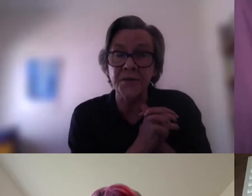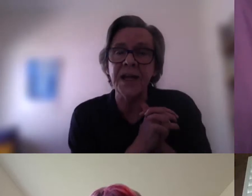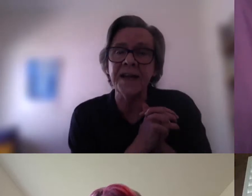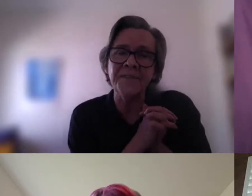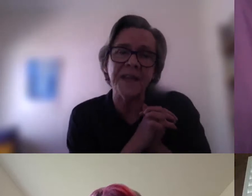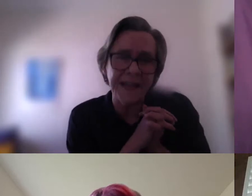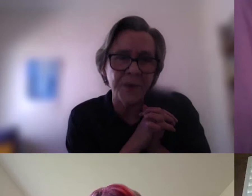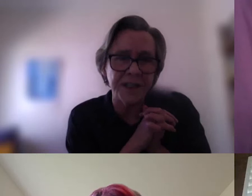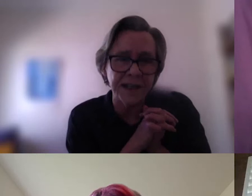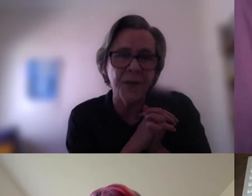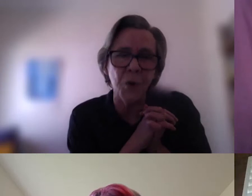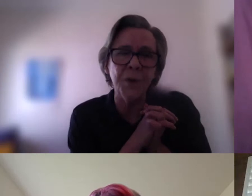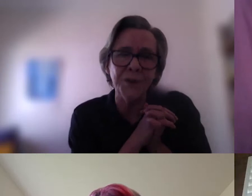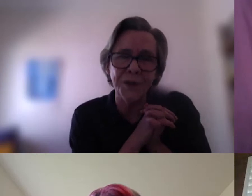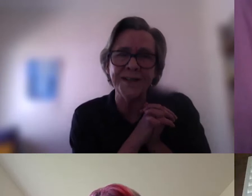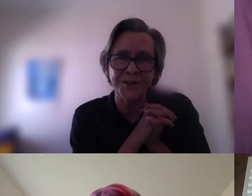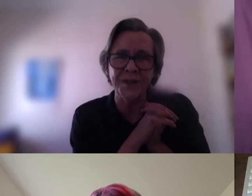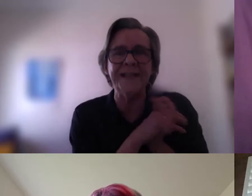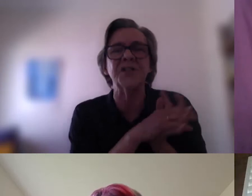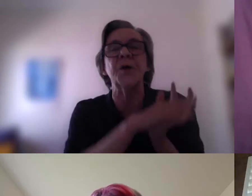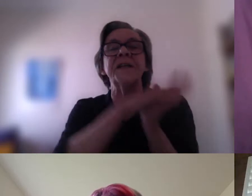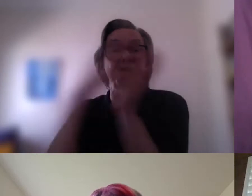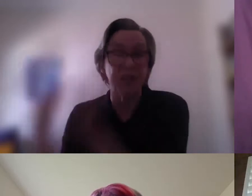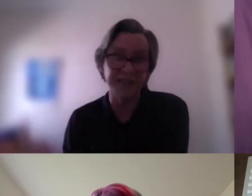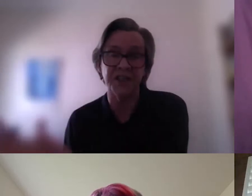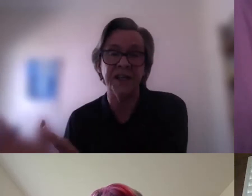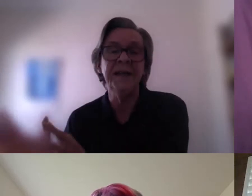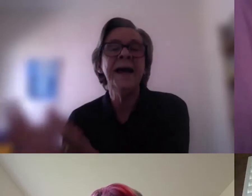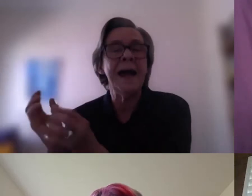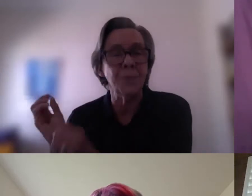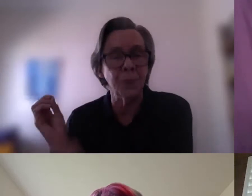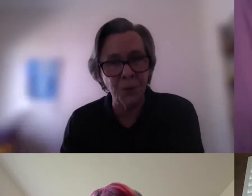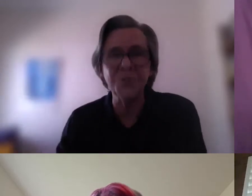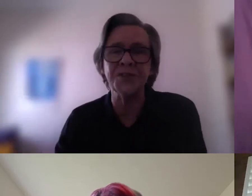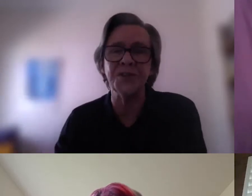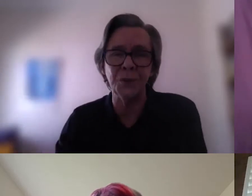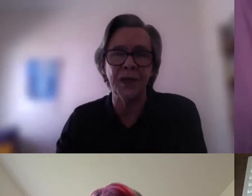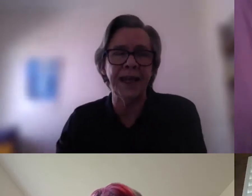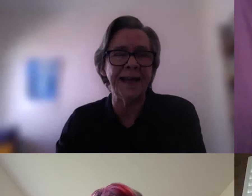I think for keyword sign, what we're looking at doing is going to gesture. And we're also looking at